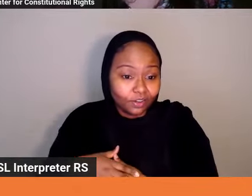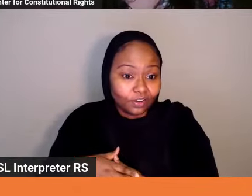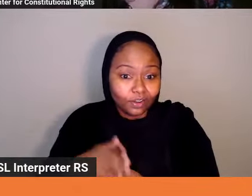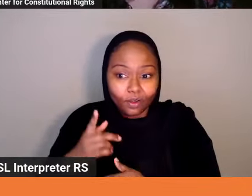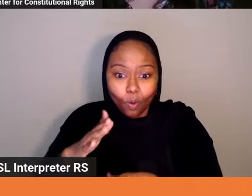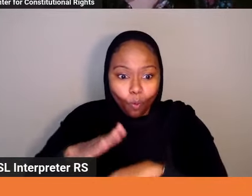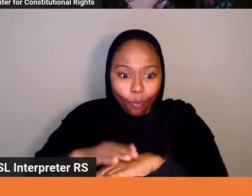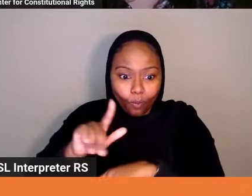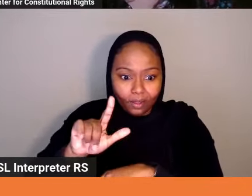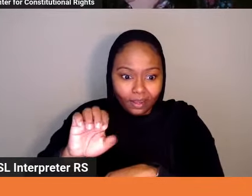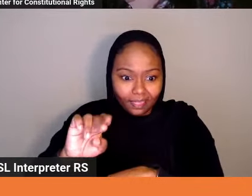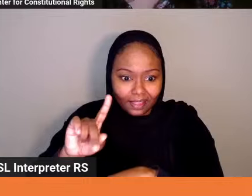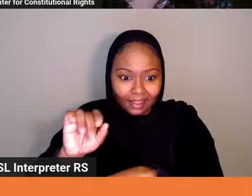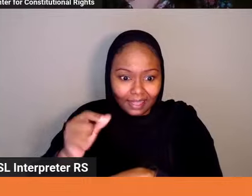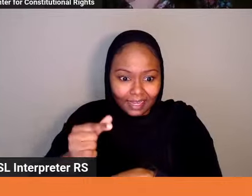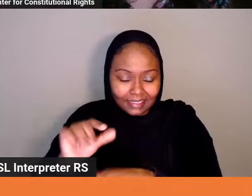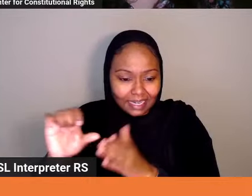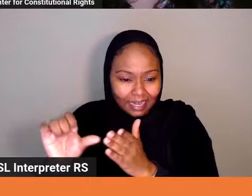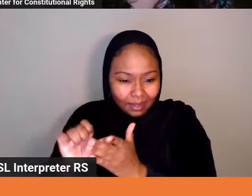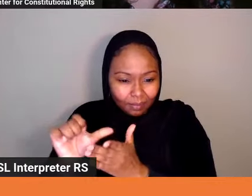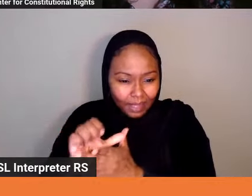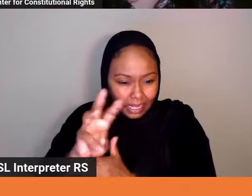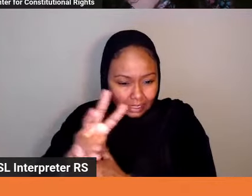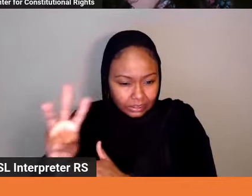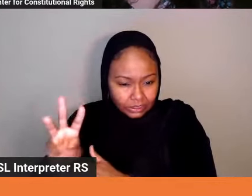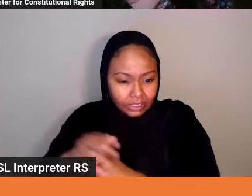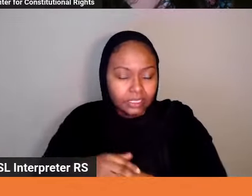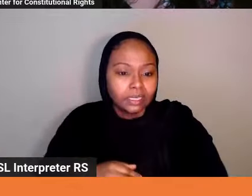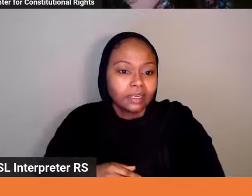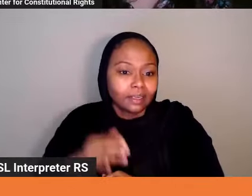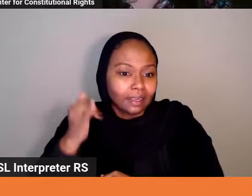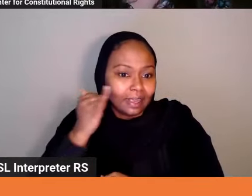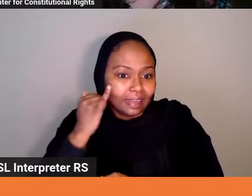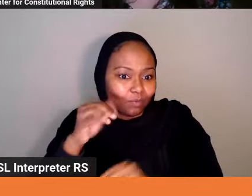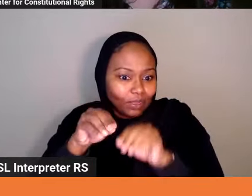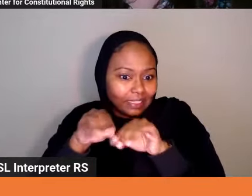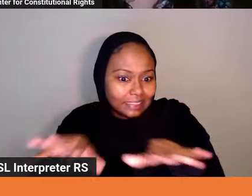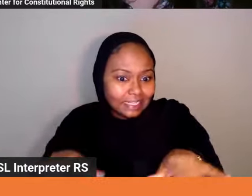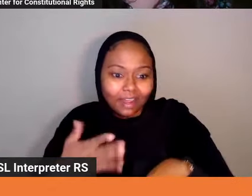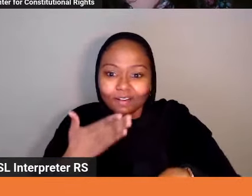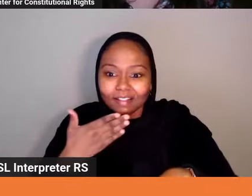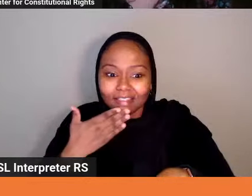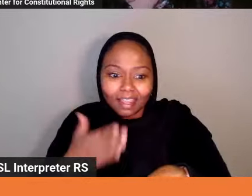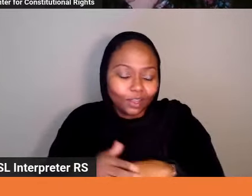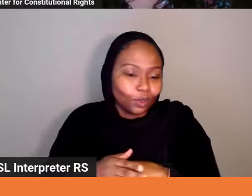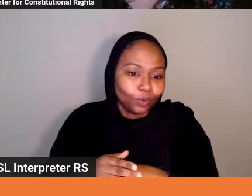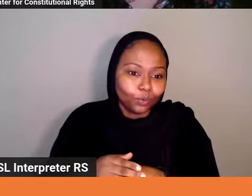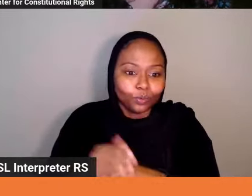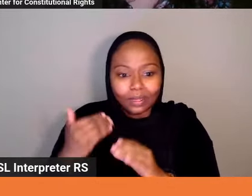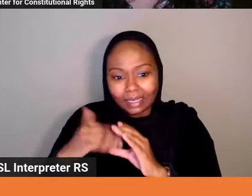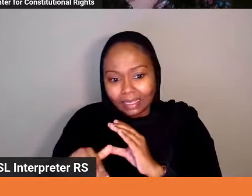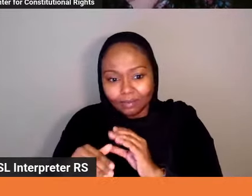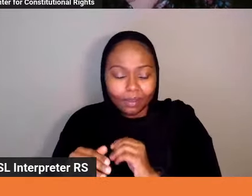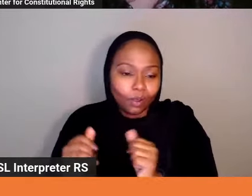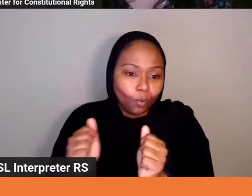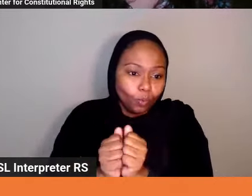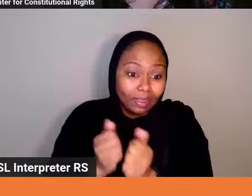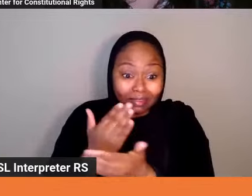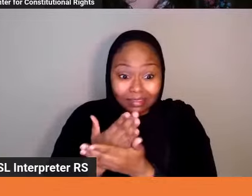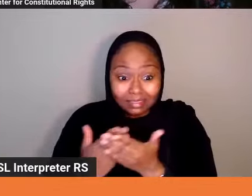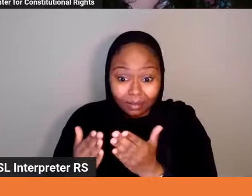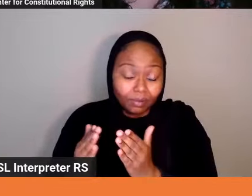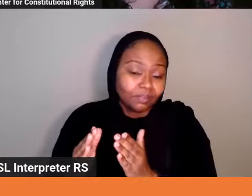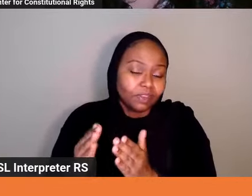if possible. And ideally, if we'll be able to send out a thank you email with some of these resources if you